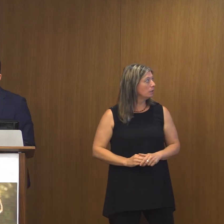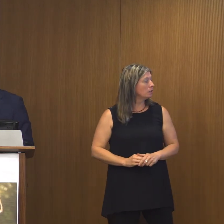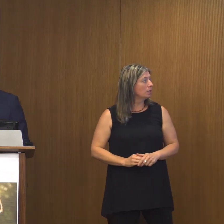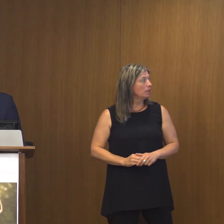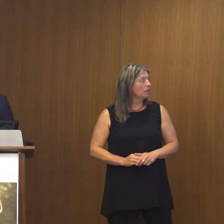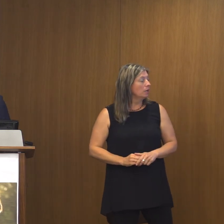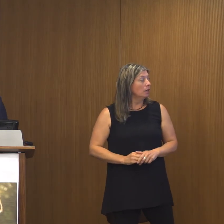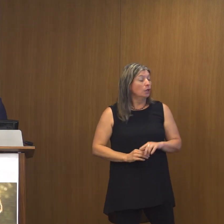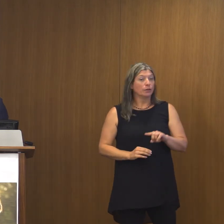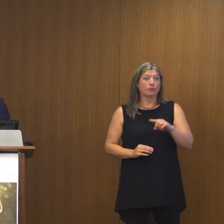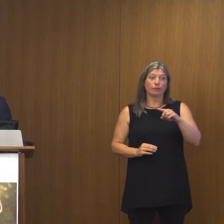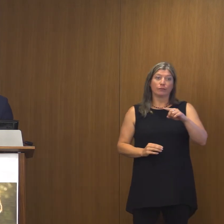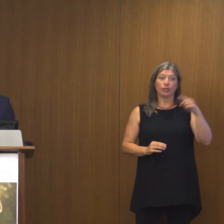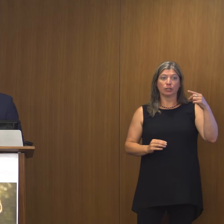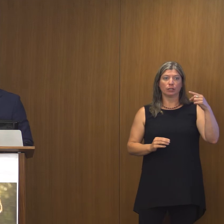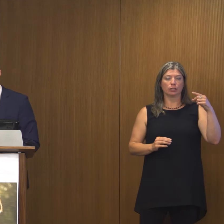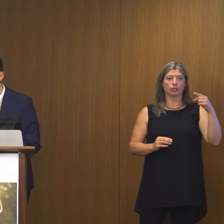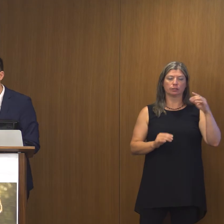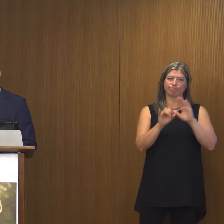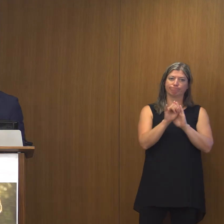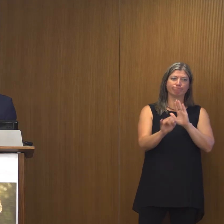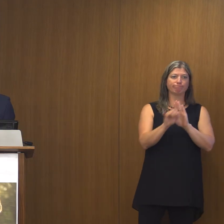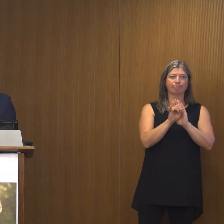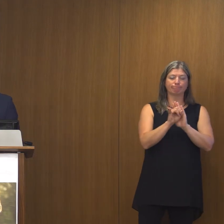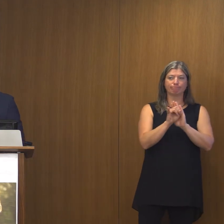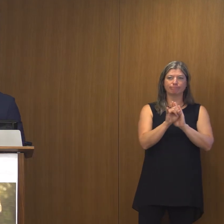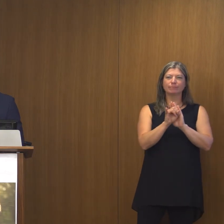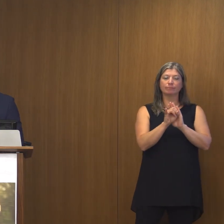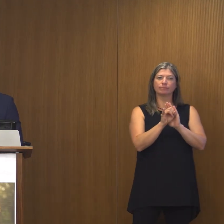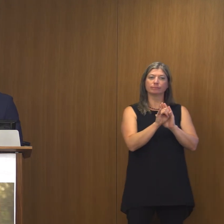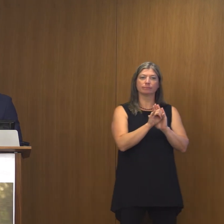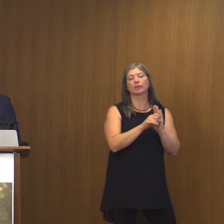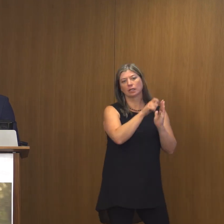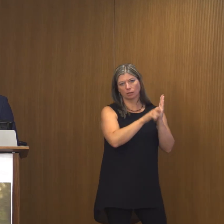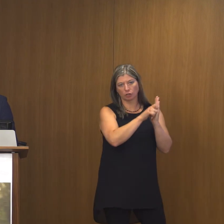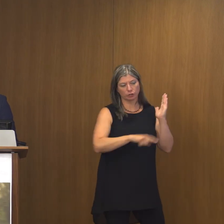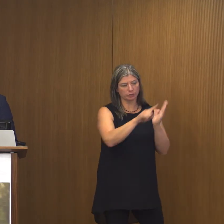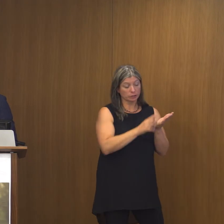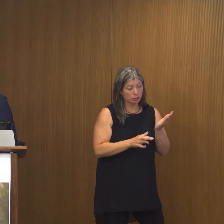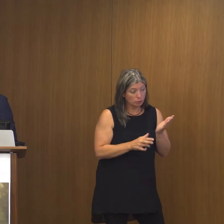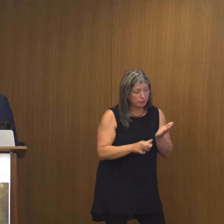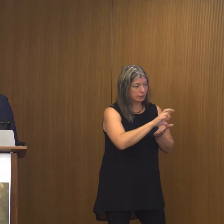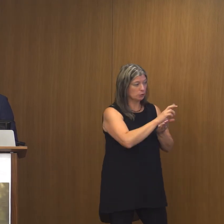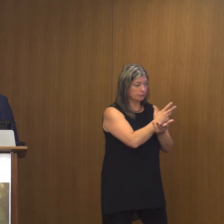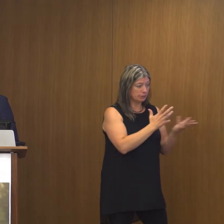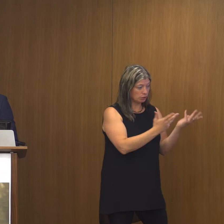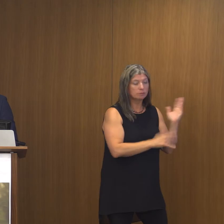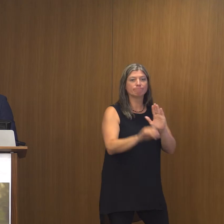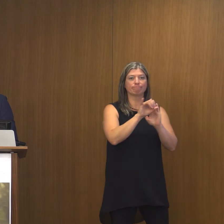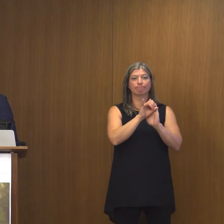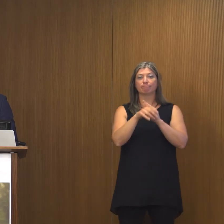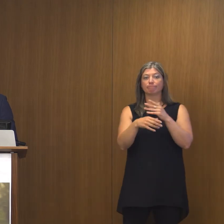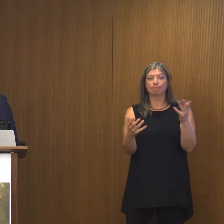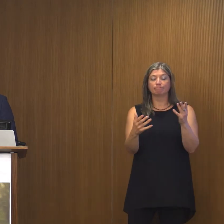So the first theme that came out of our scoping review, our review of the literature, was that there's a need to identify and